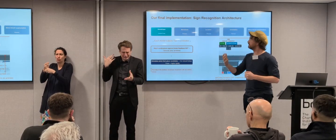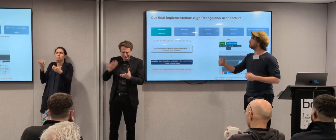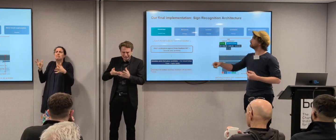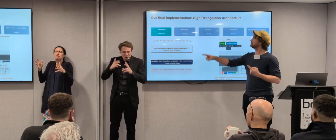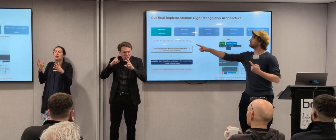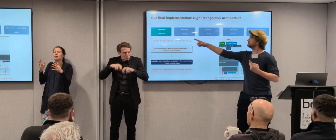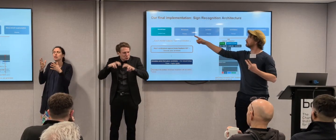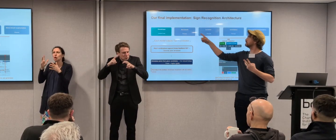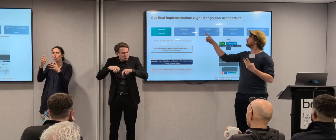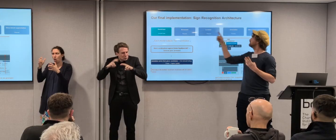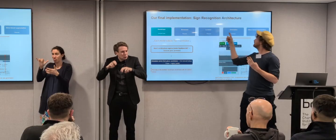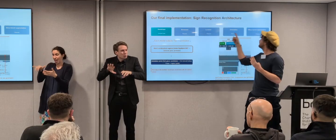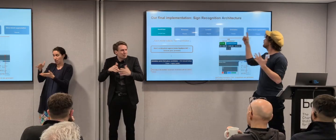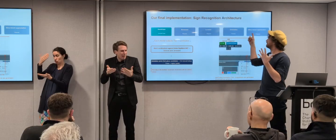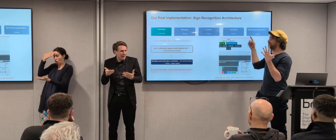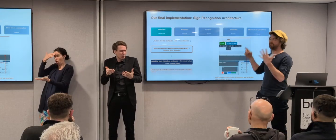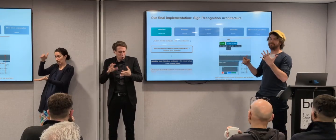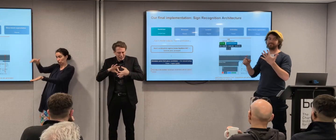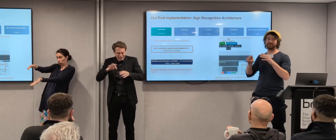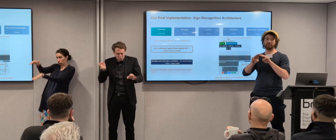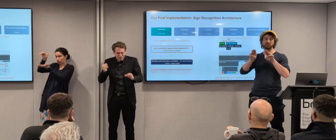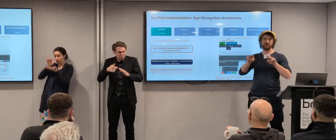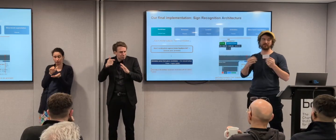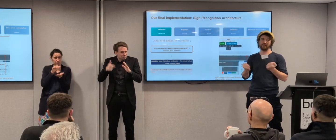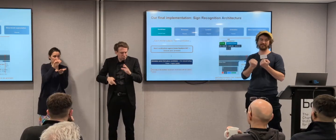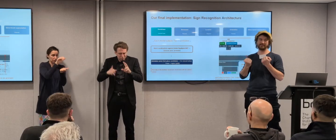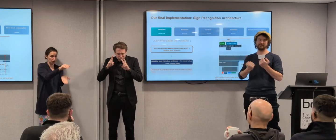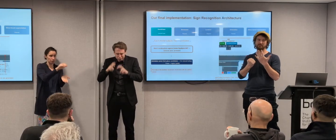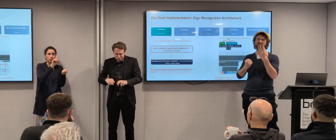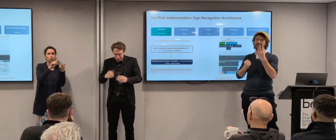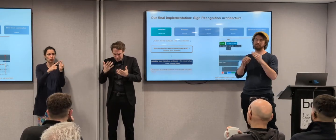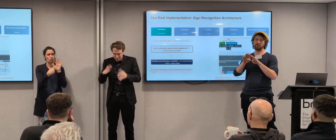knowledge into account when building our model.